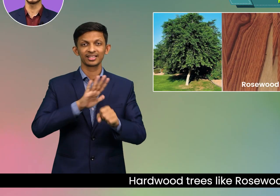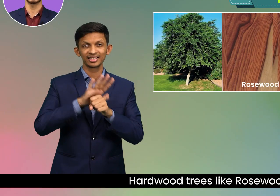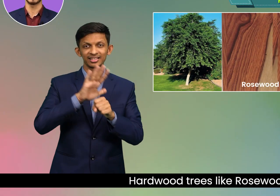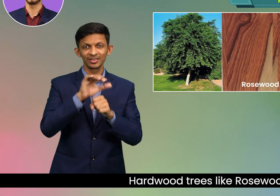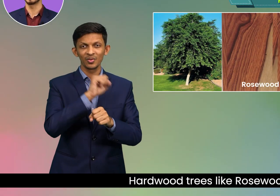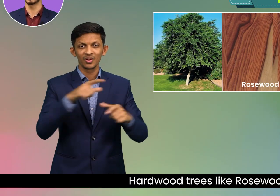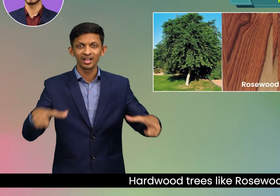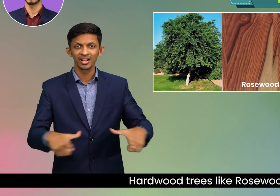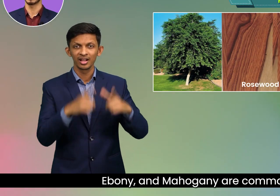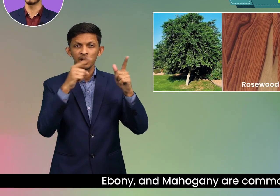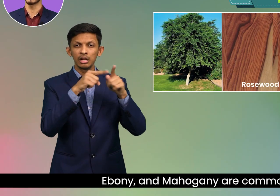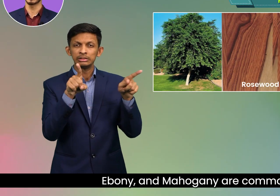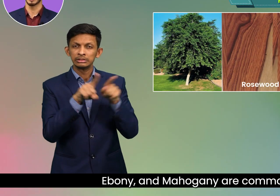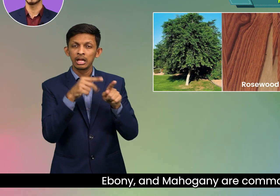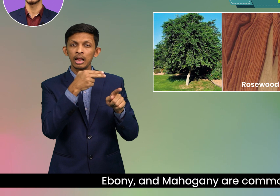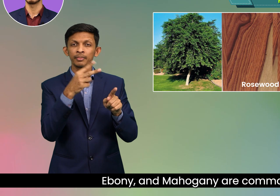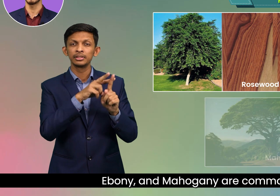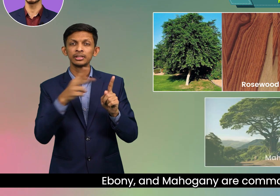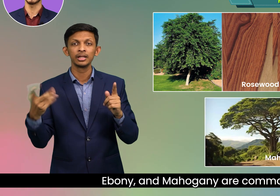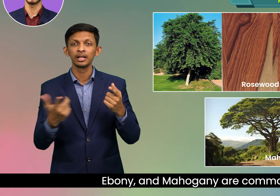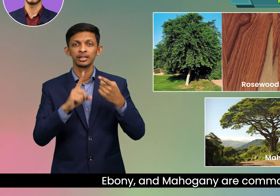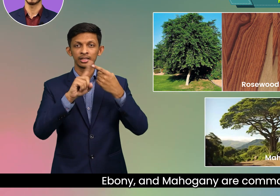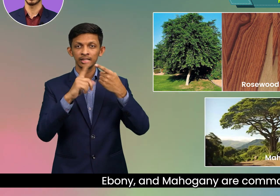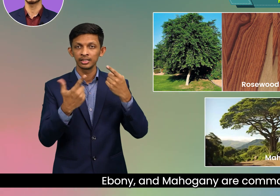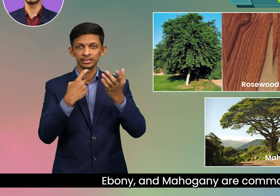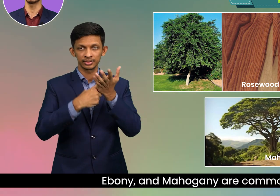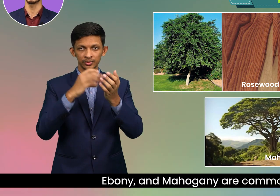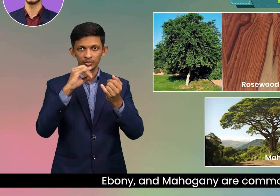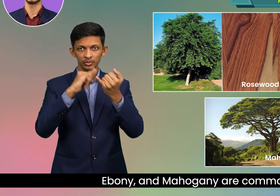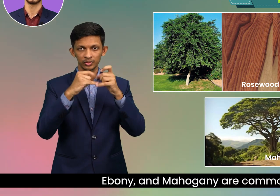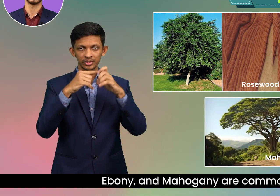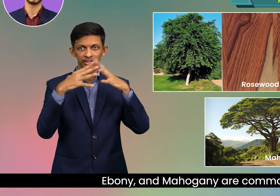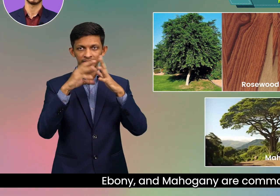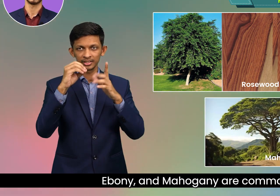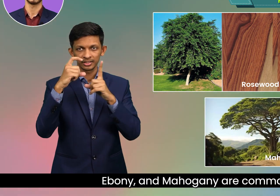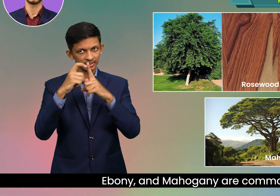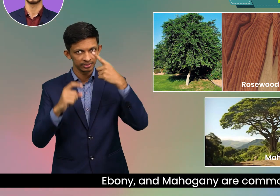Hardwood trees like rosewood, ebony and mahogany are common here.